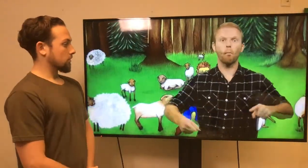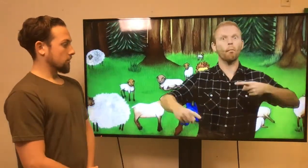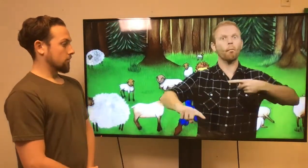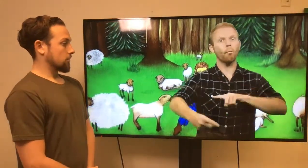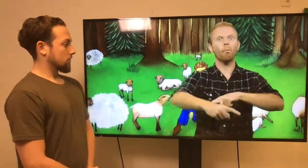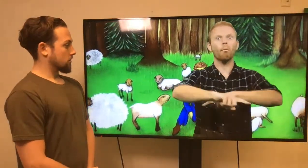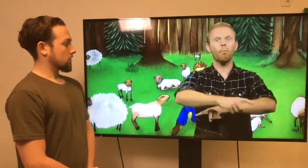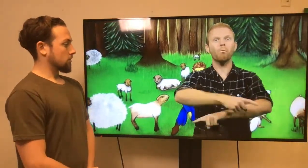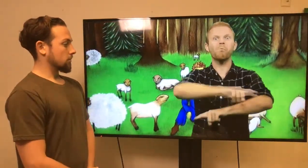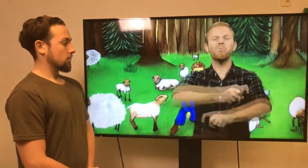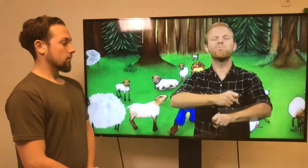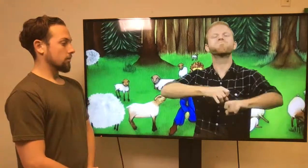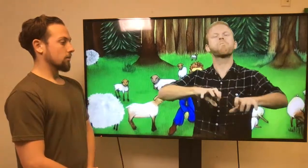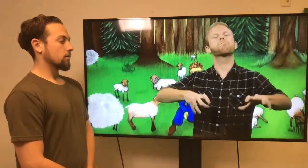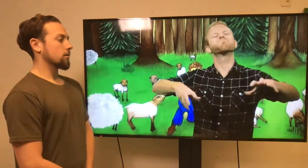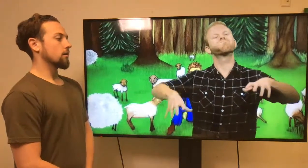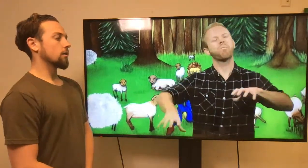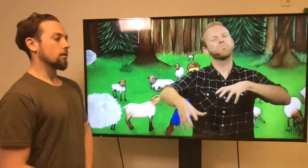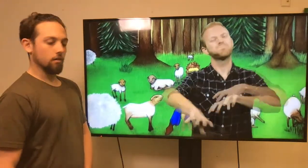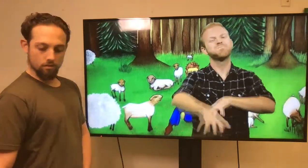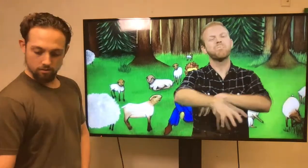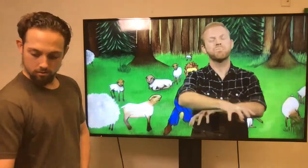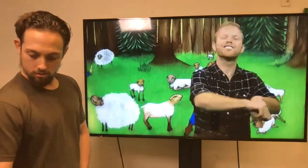Do you see what's happening there?